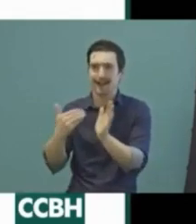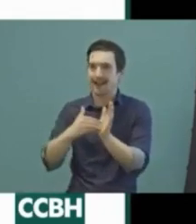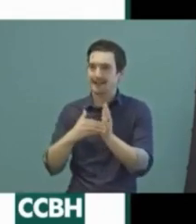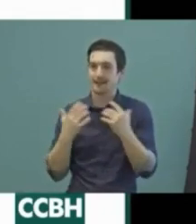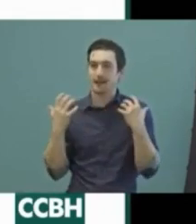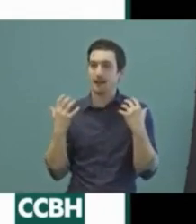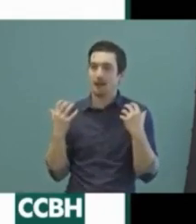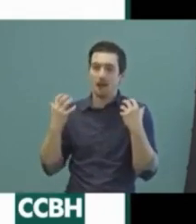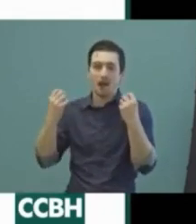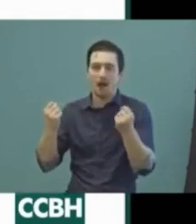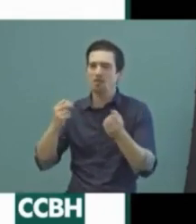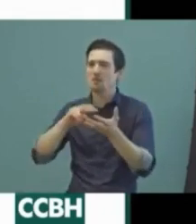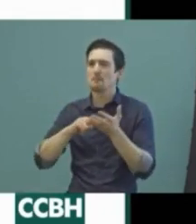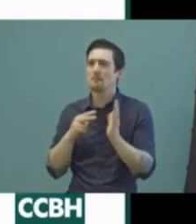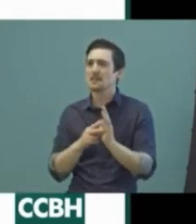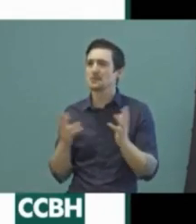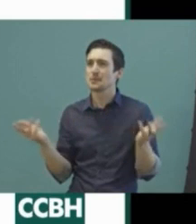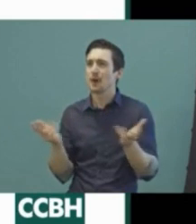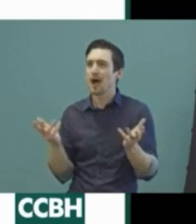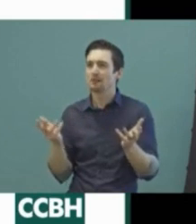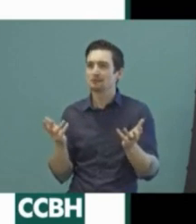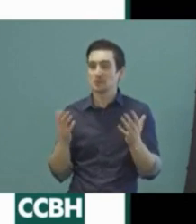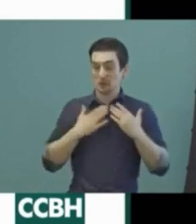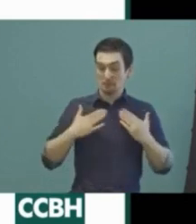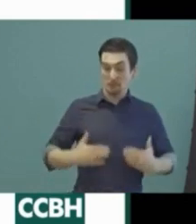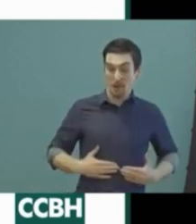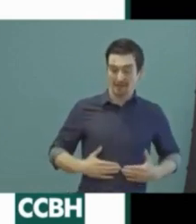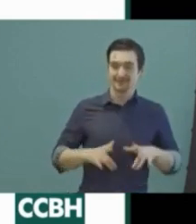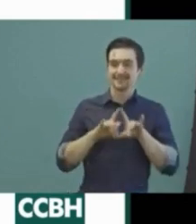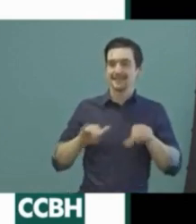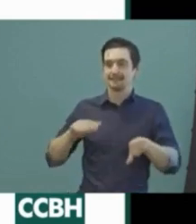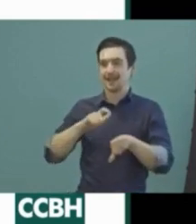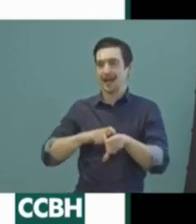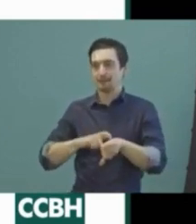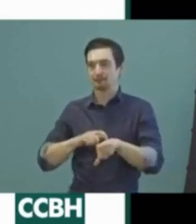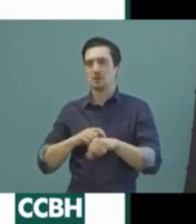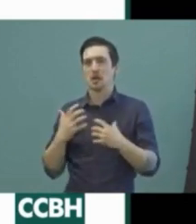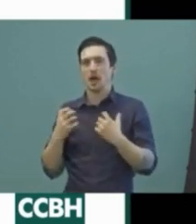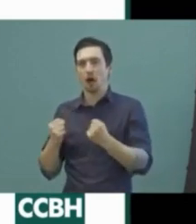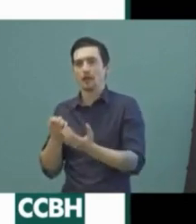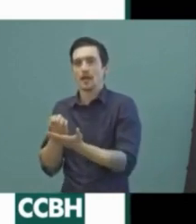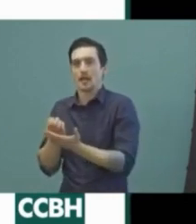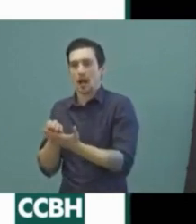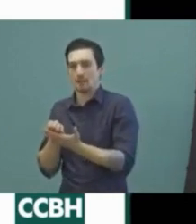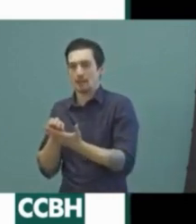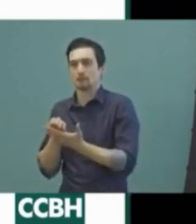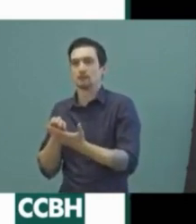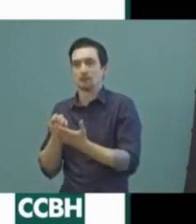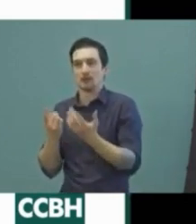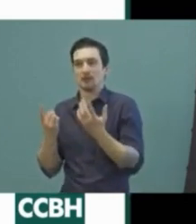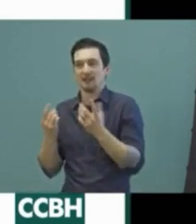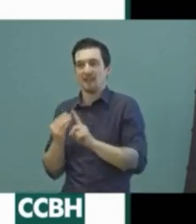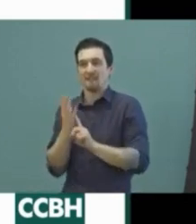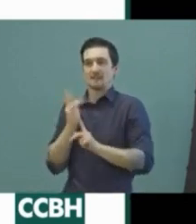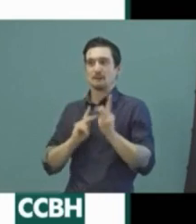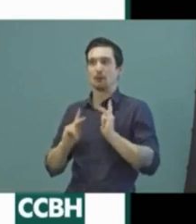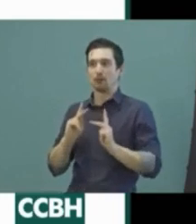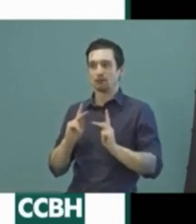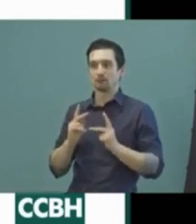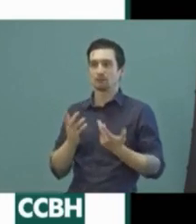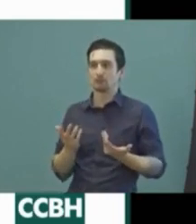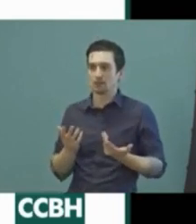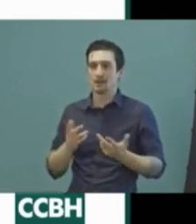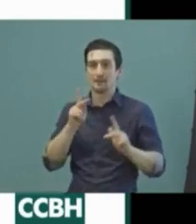things, including a healthy economy. And a healthy community requires people have jobs. And so